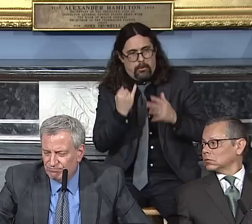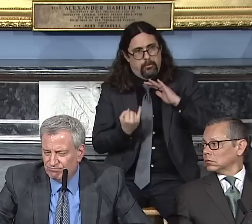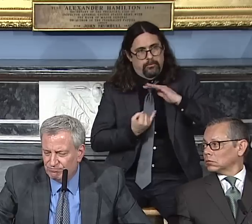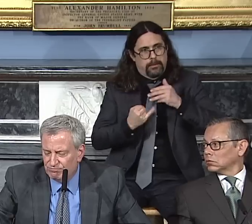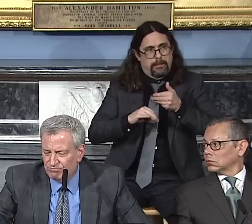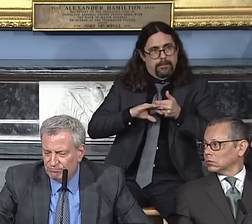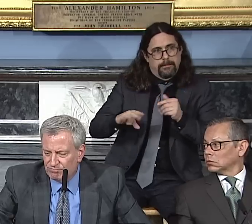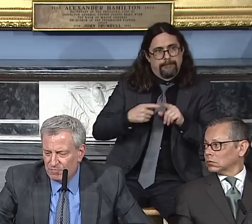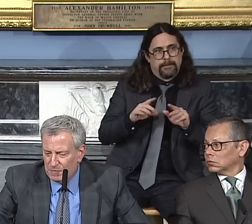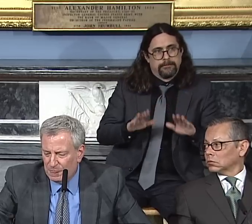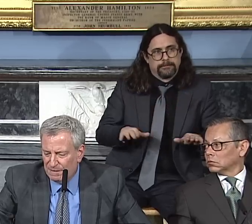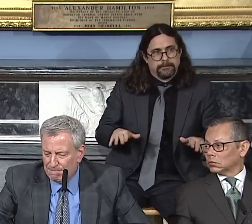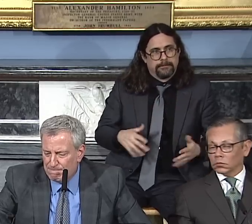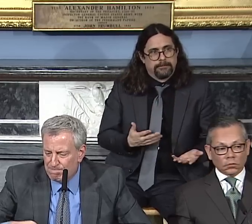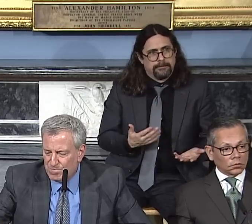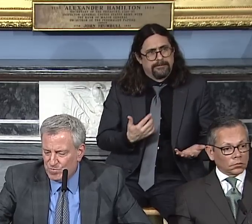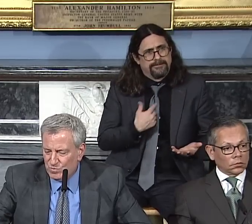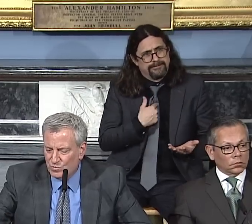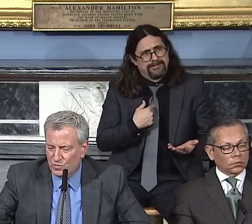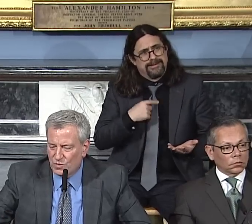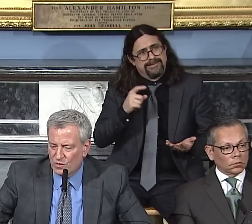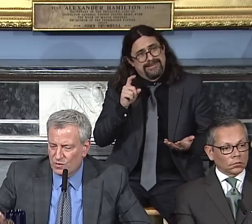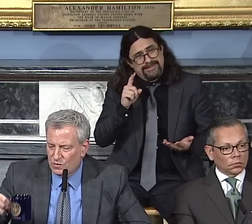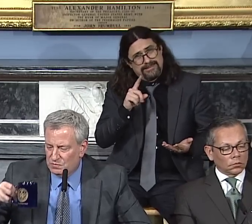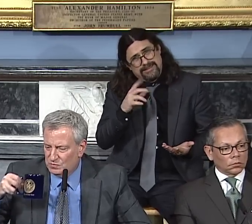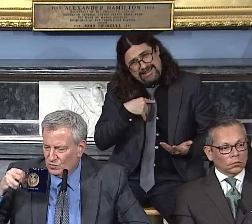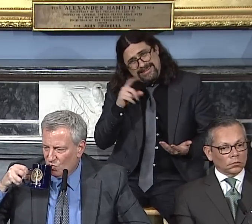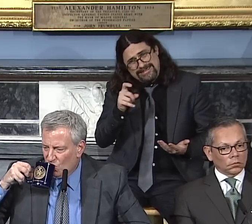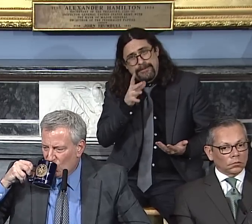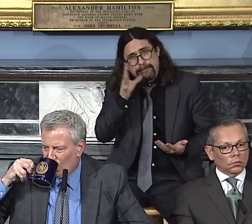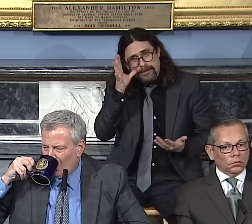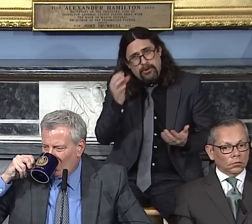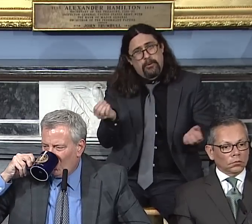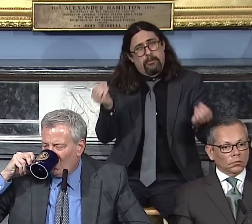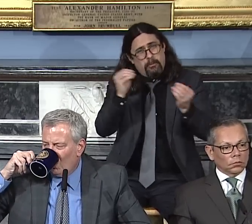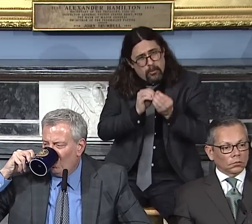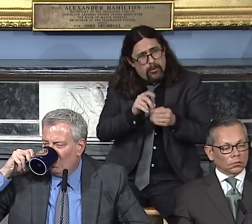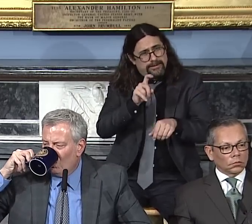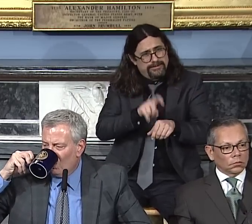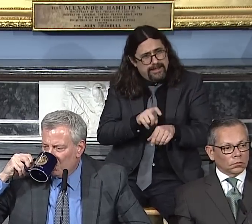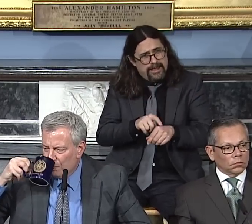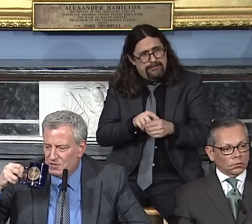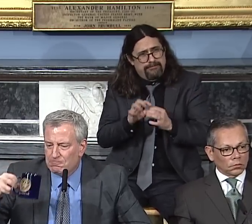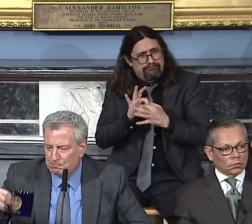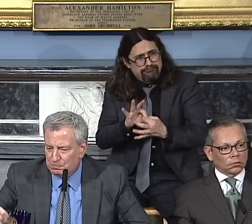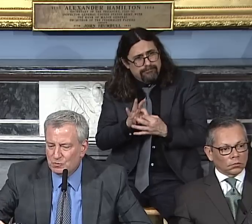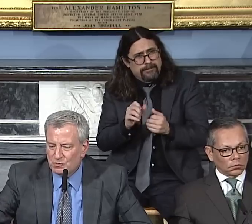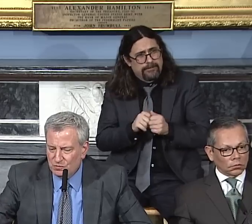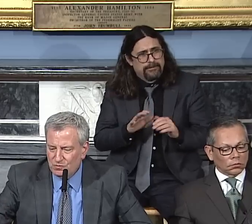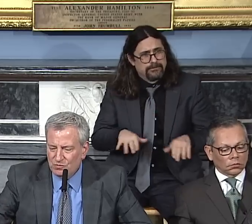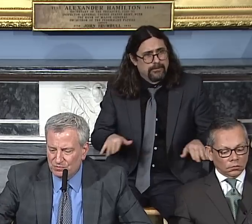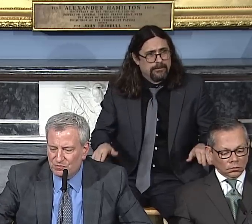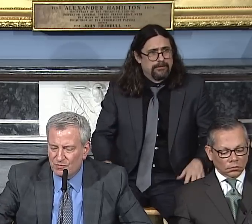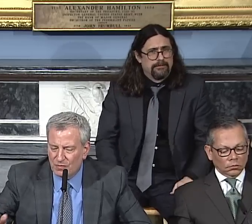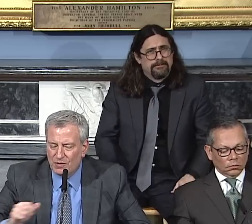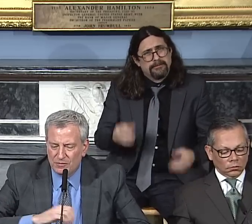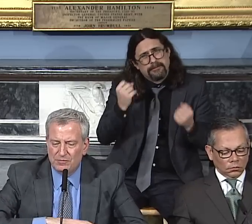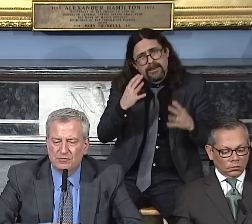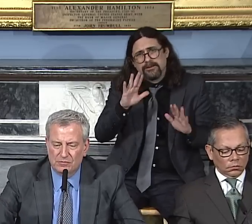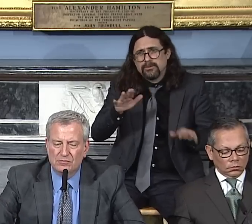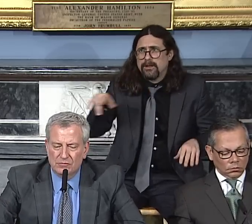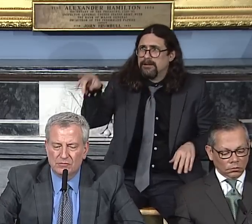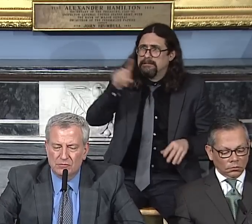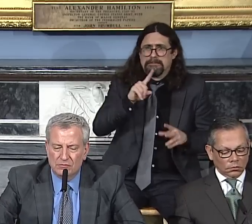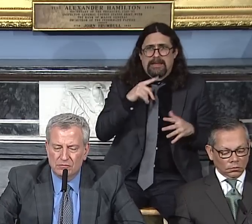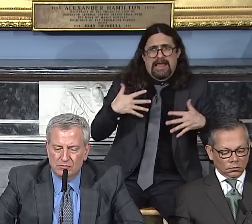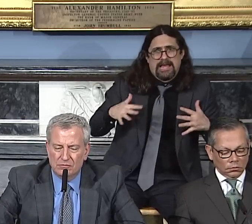spend more time with their kids. I'm sure that a lot of children out there are feeling anxious about what they may be hearing or seeing on